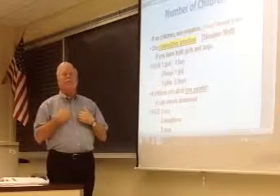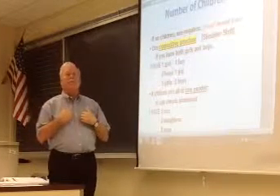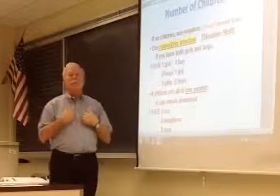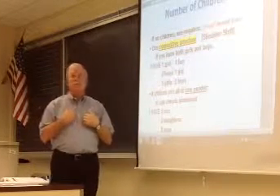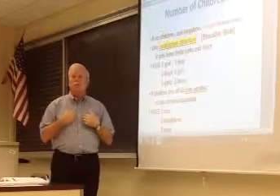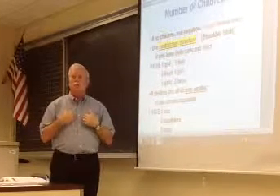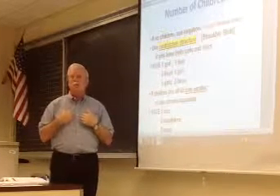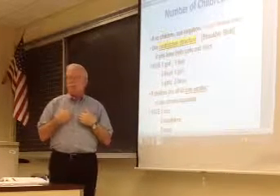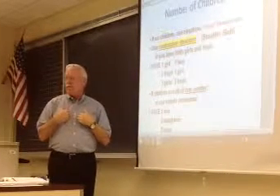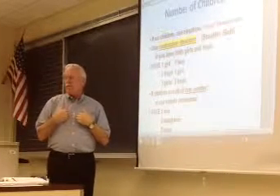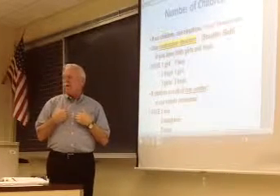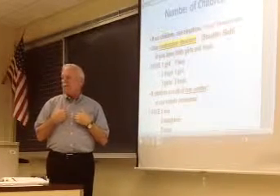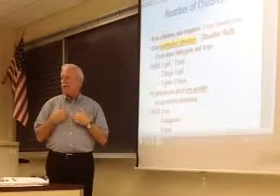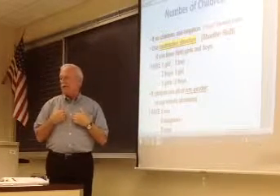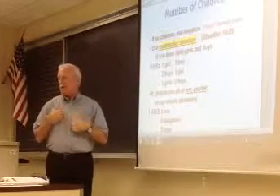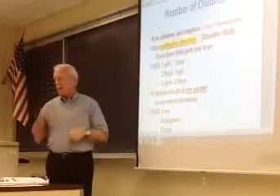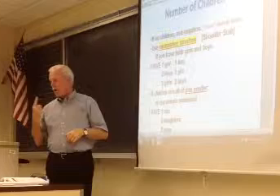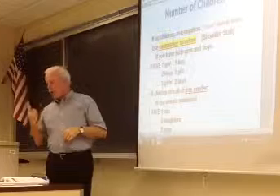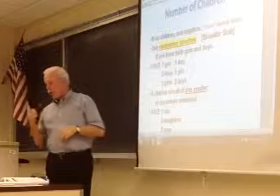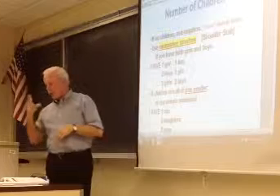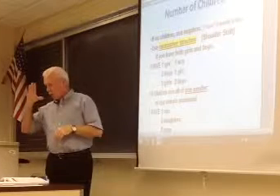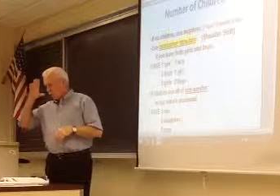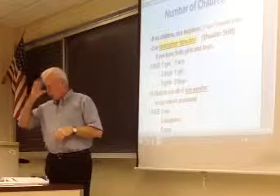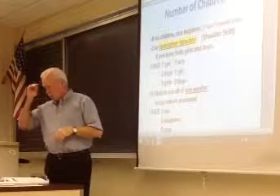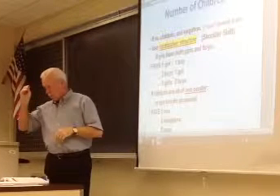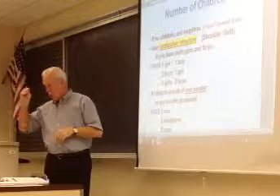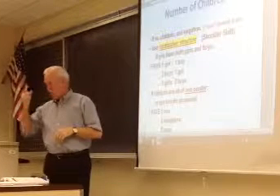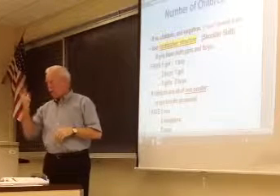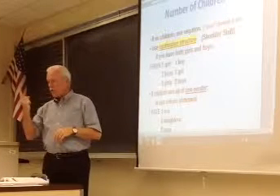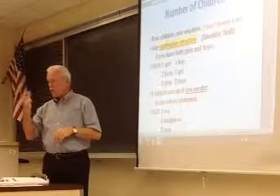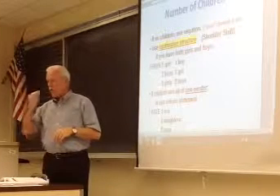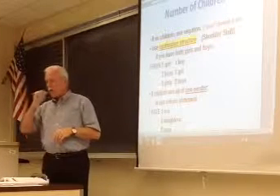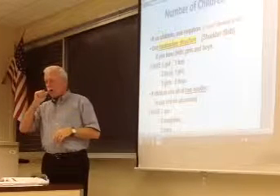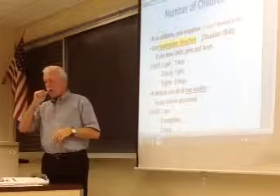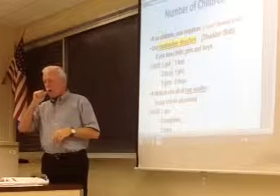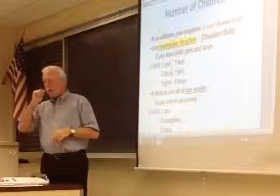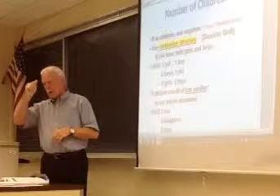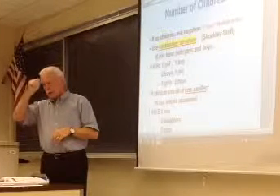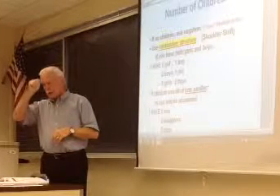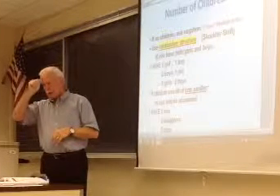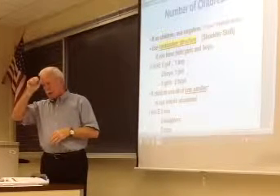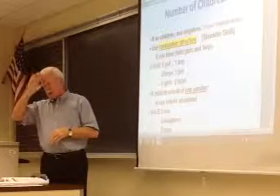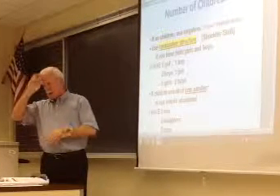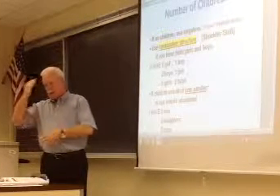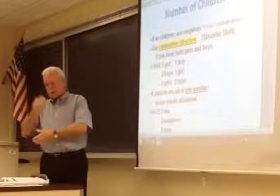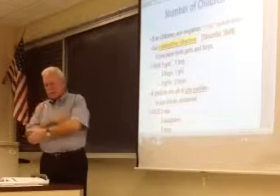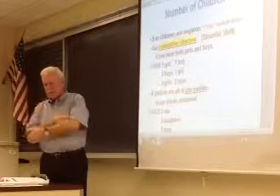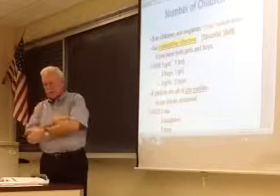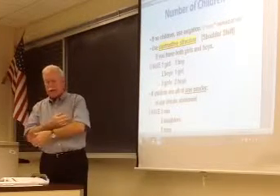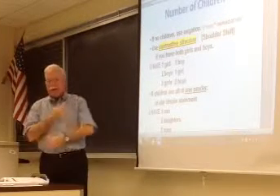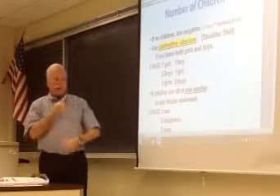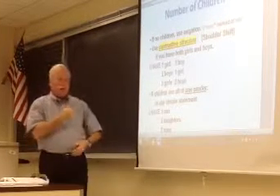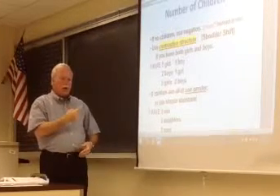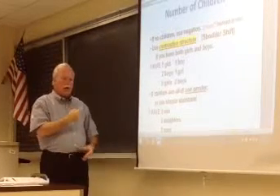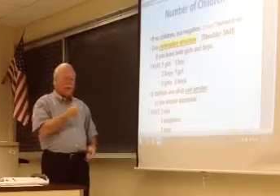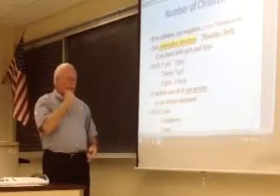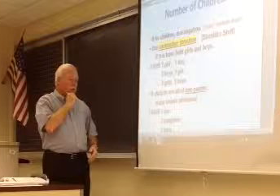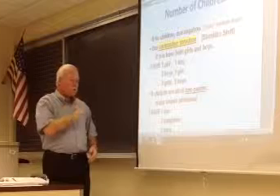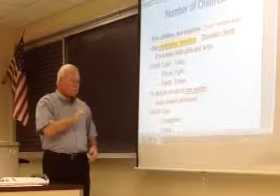and you do one of each. One boy or one son, one